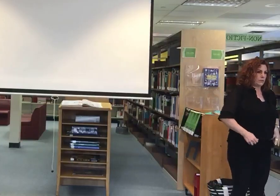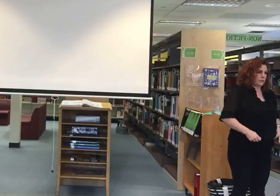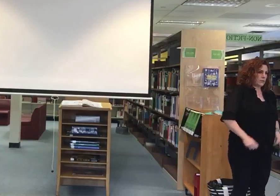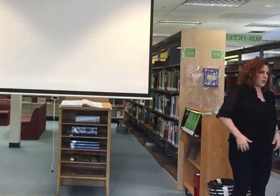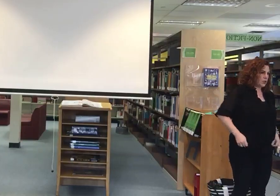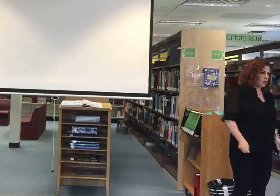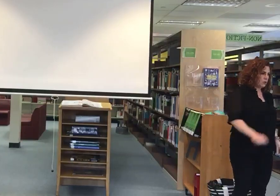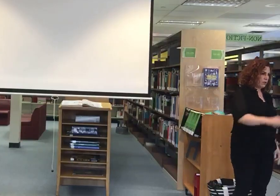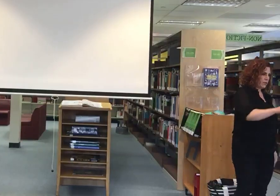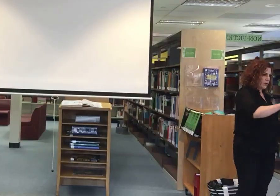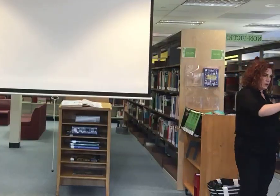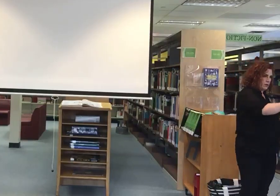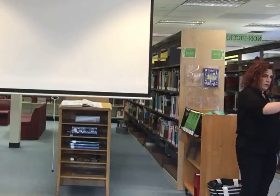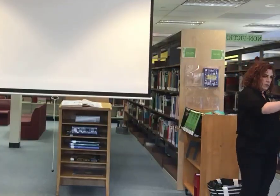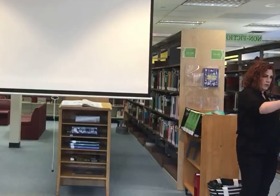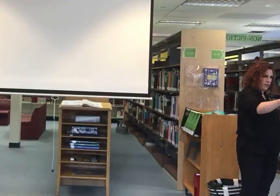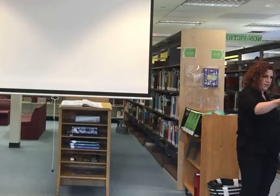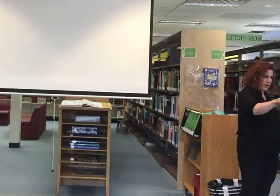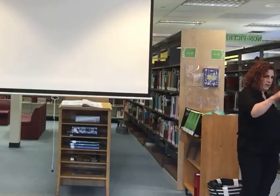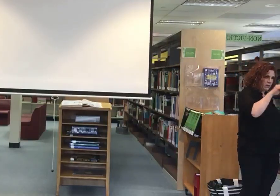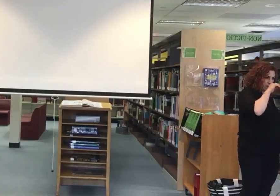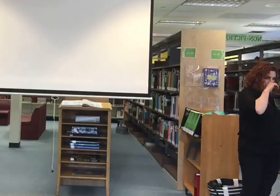So much does come in.